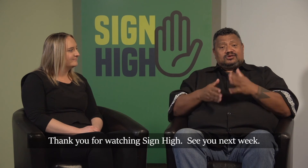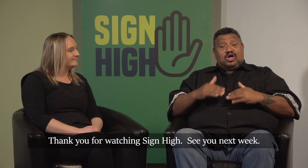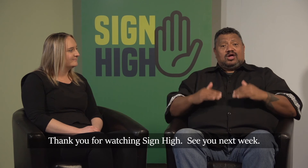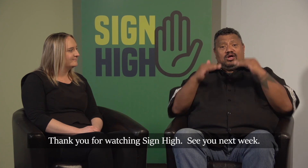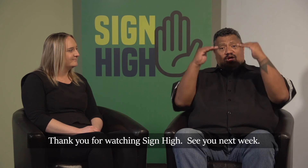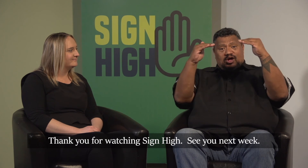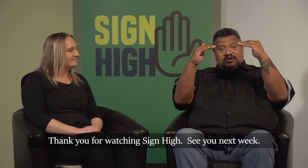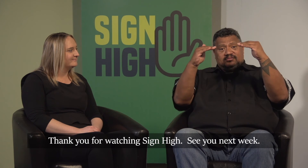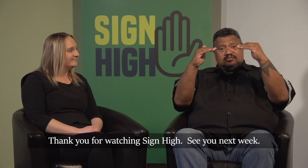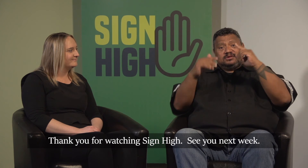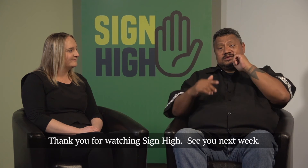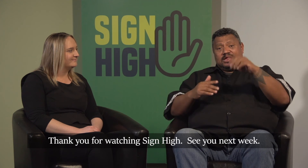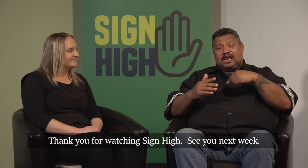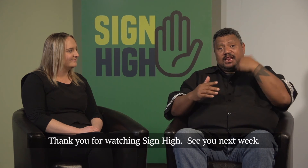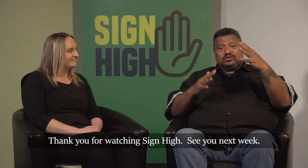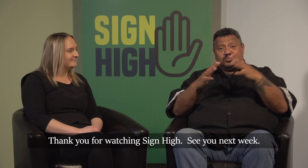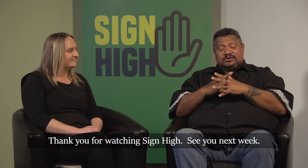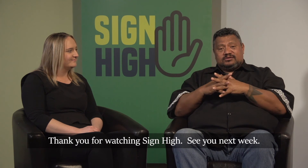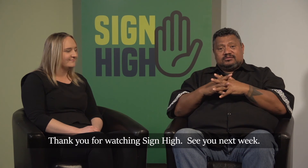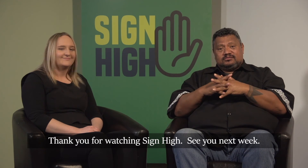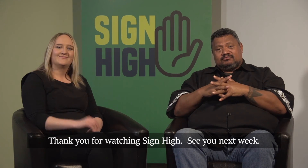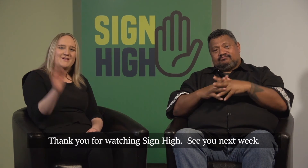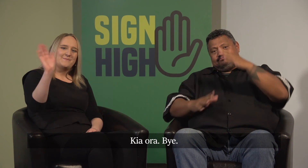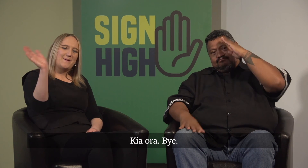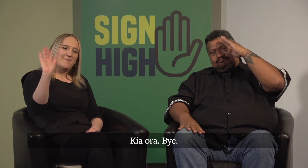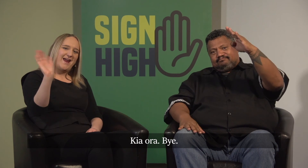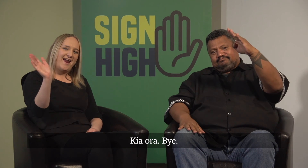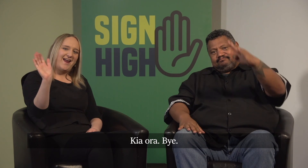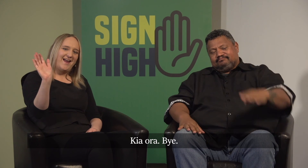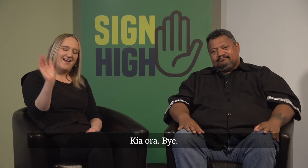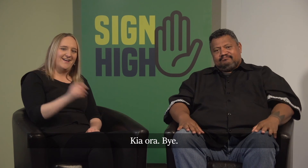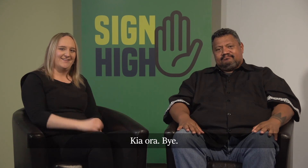Kia ora. Bye.